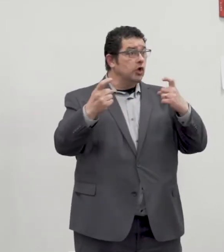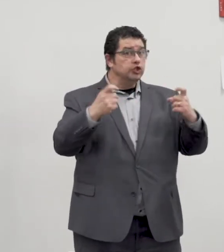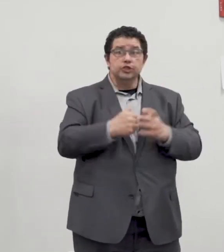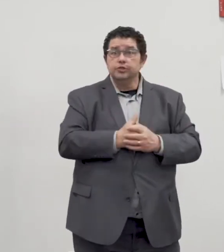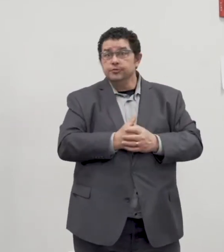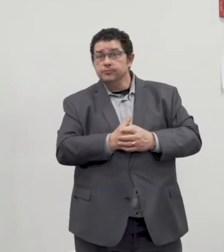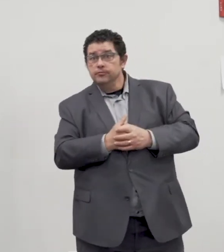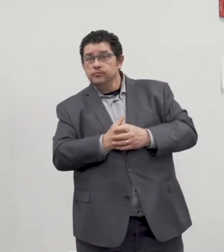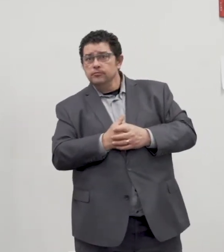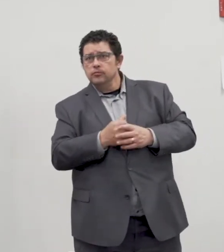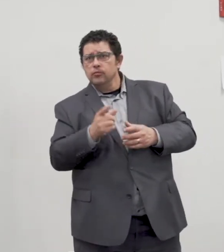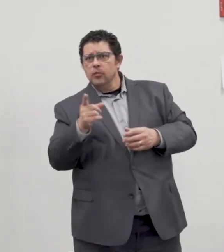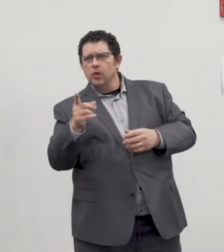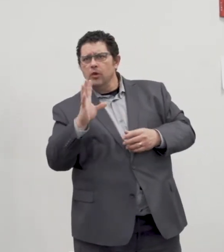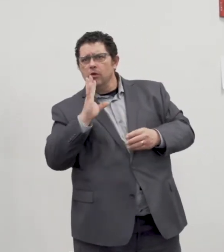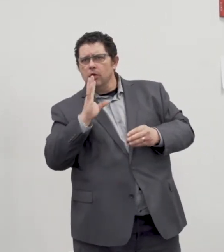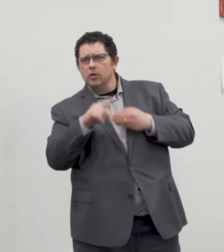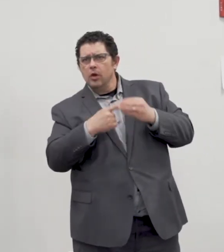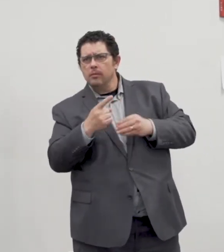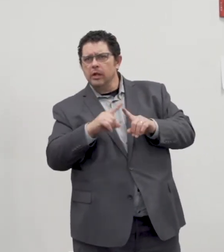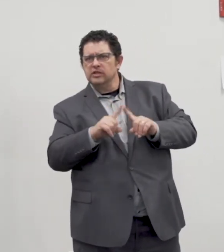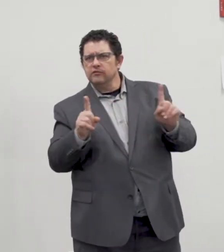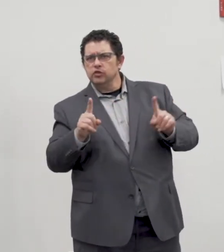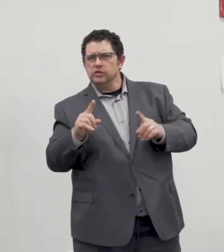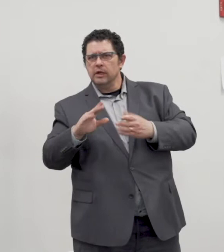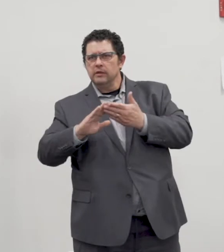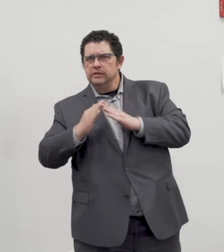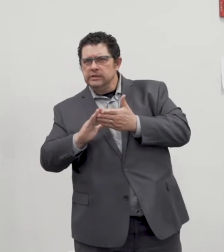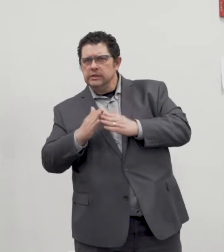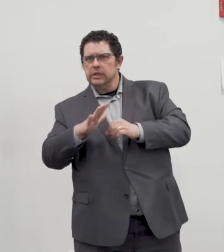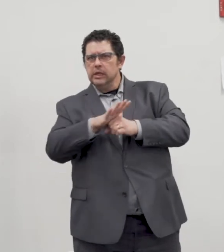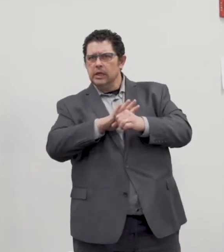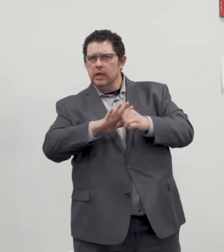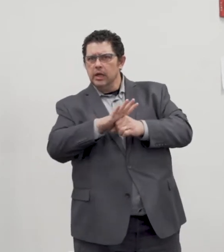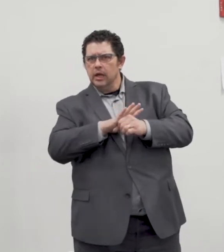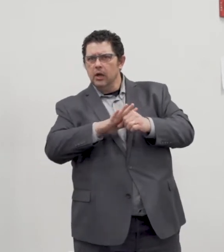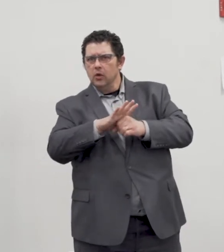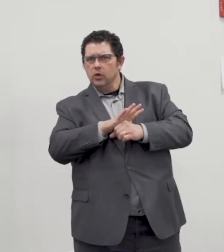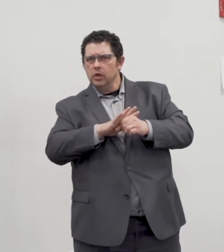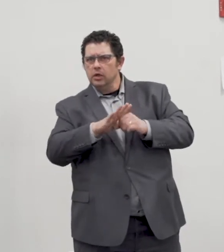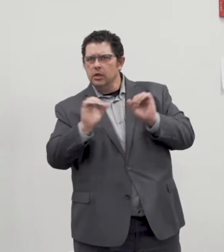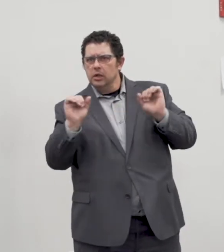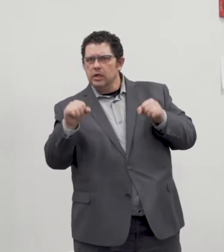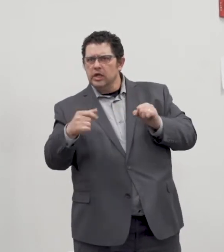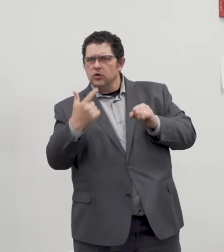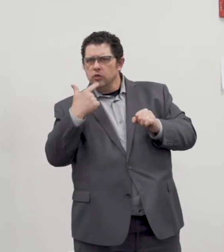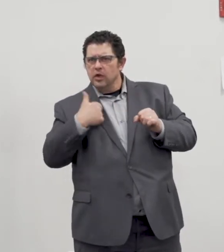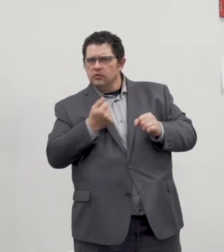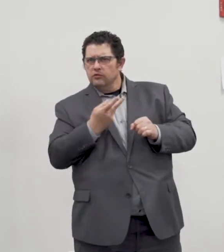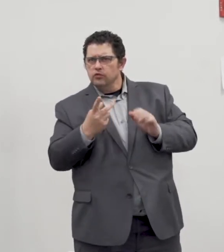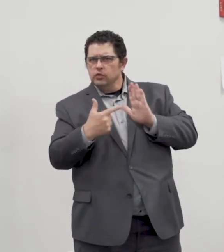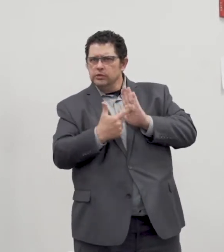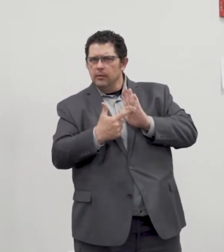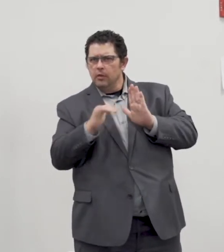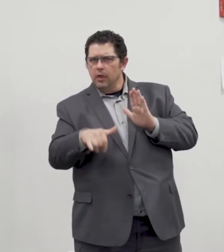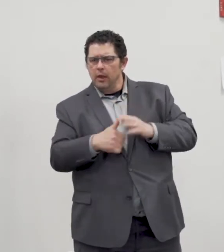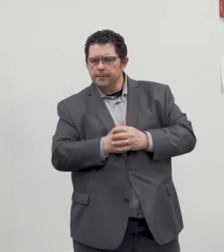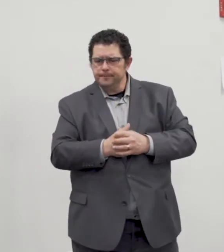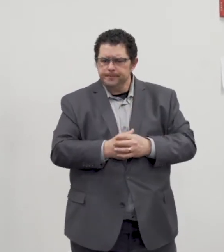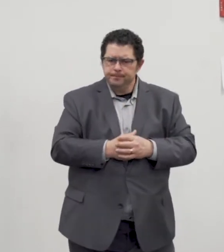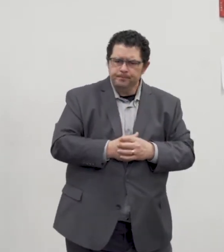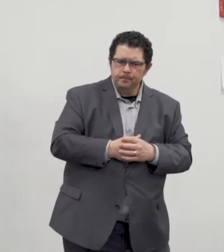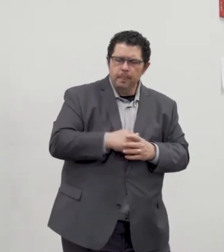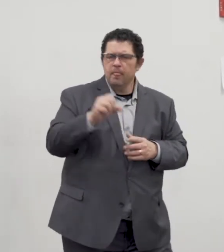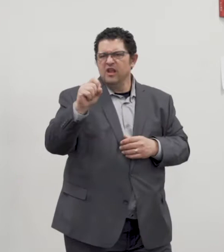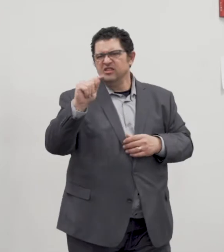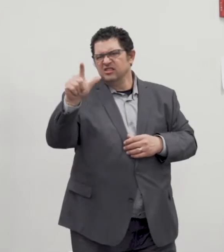Dr. Page, you talked about the differences between the county and the city when it comes to various businesses, et cetera. Could you give a few examples of that? Well, St.